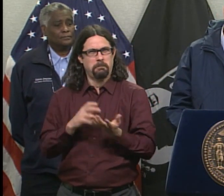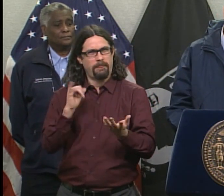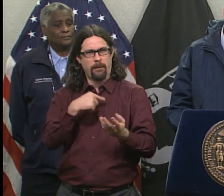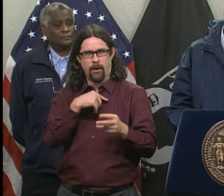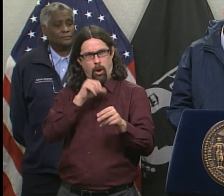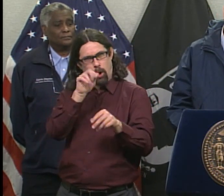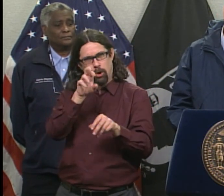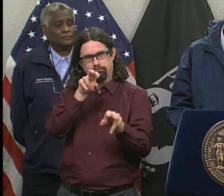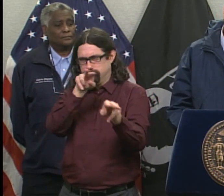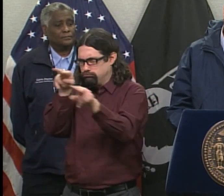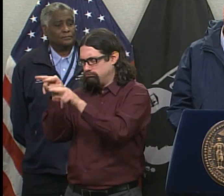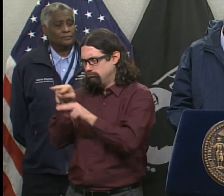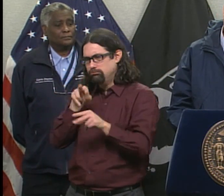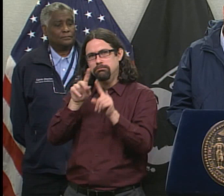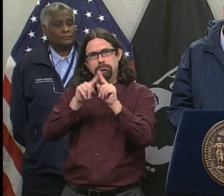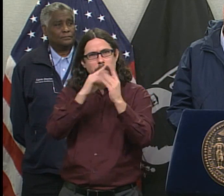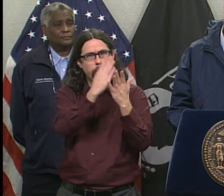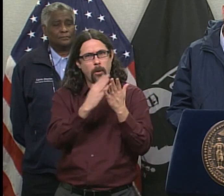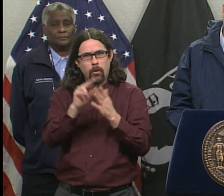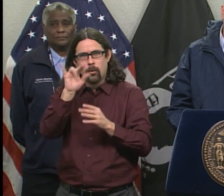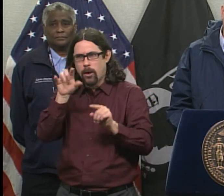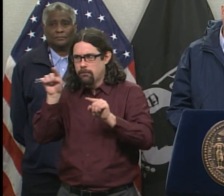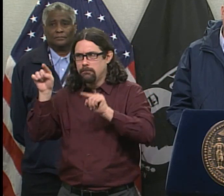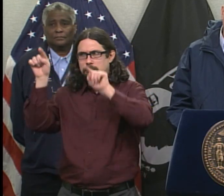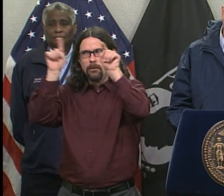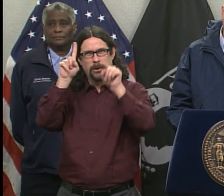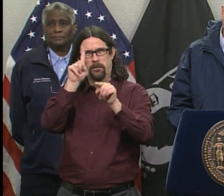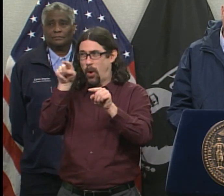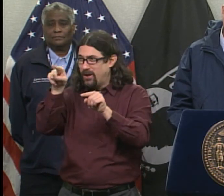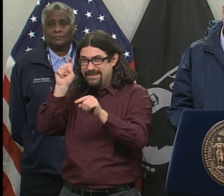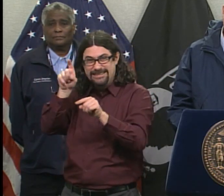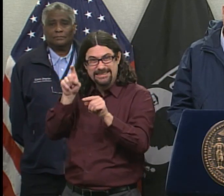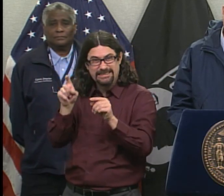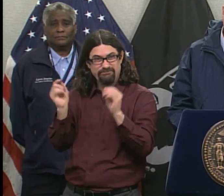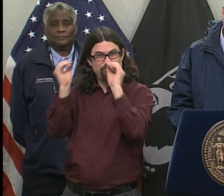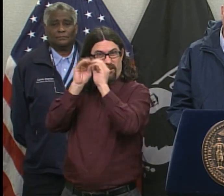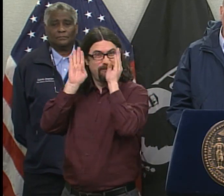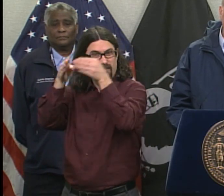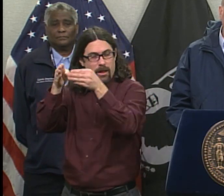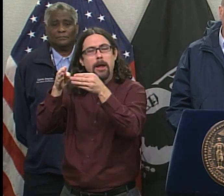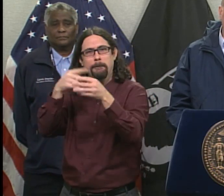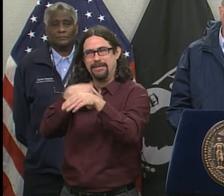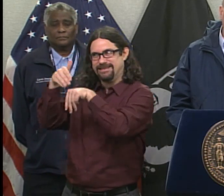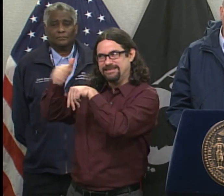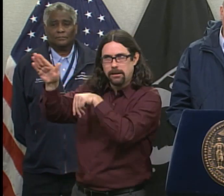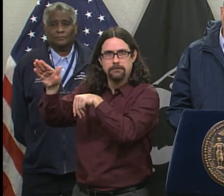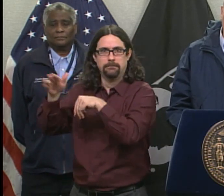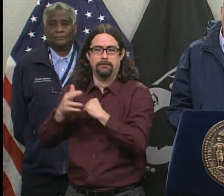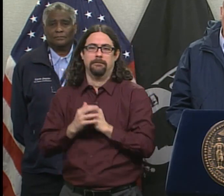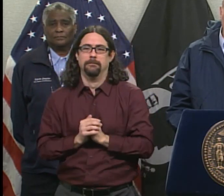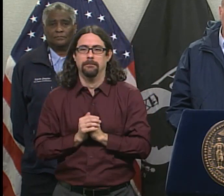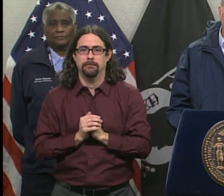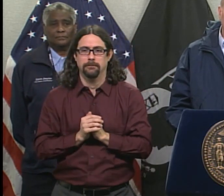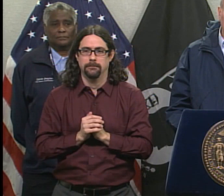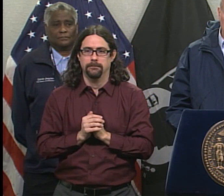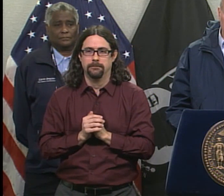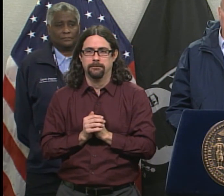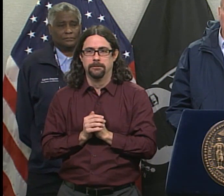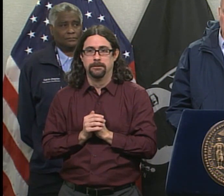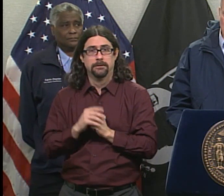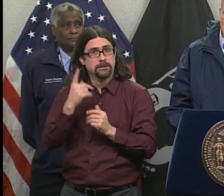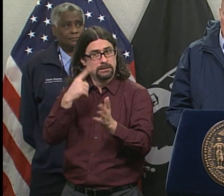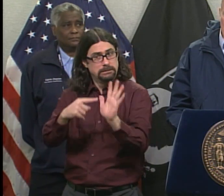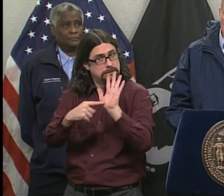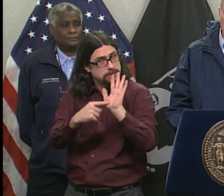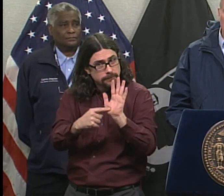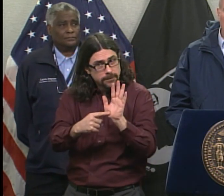the streets I saw in Sunnyside or Woodside, I'm not going to be happy this morning. I'm not going to be satisfied this morning. But I can tell you this much: give us the